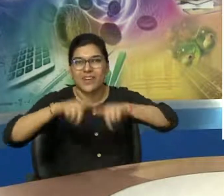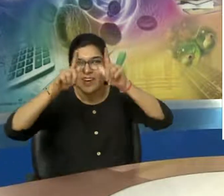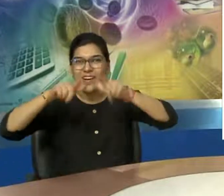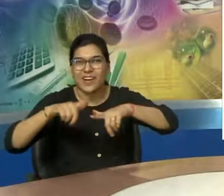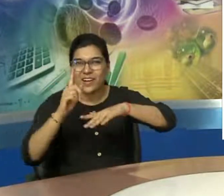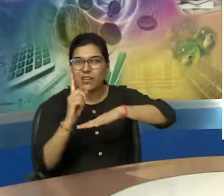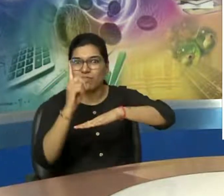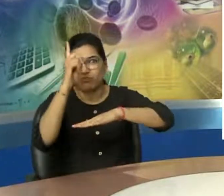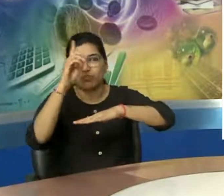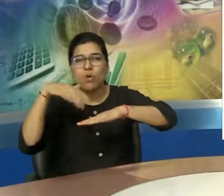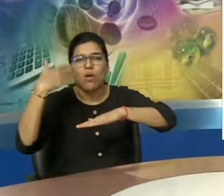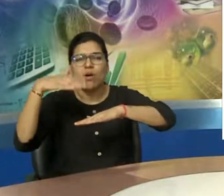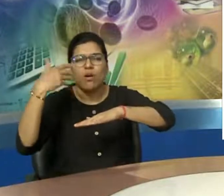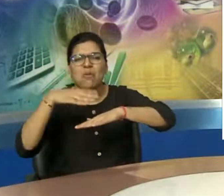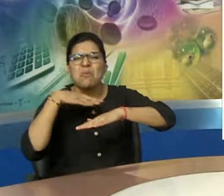time